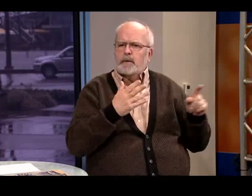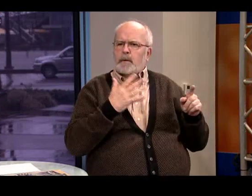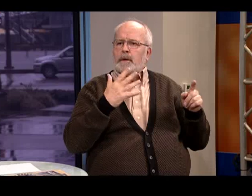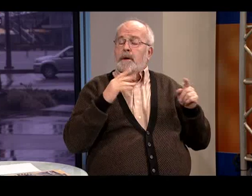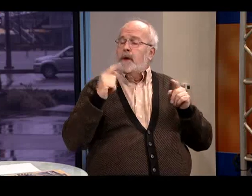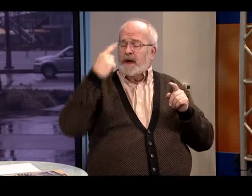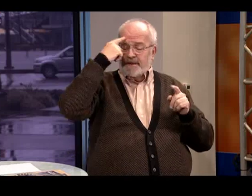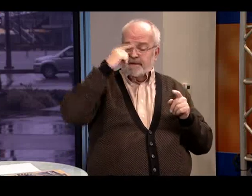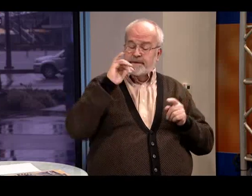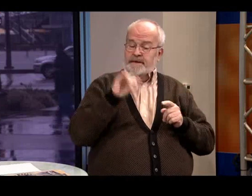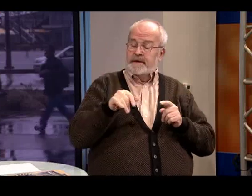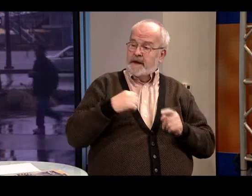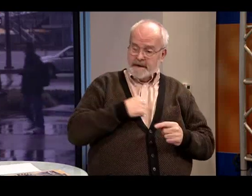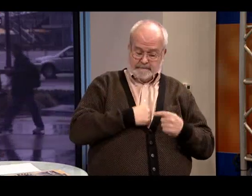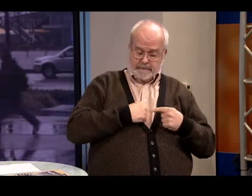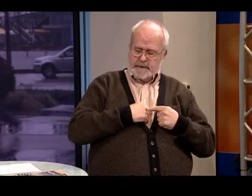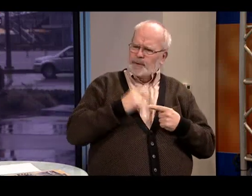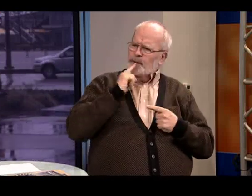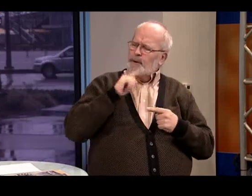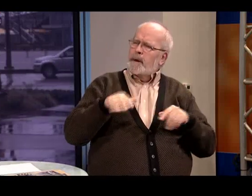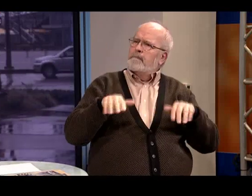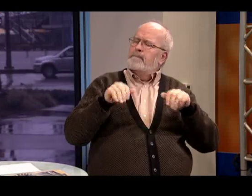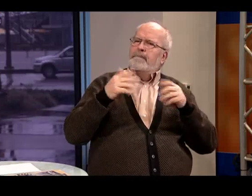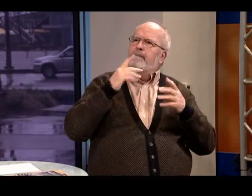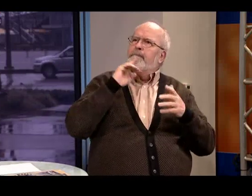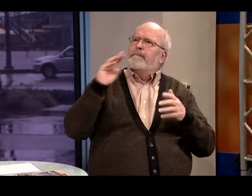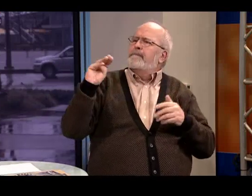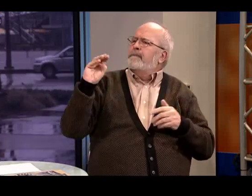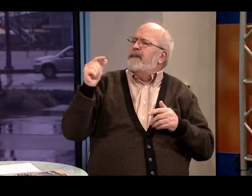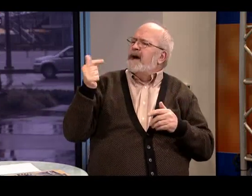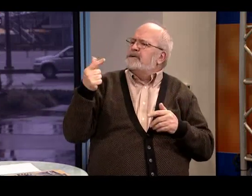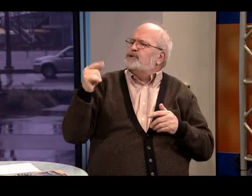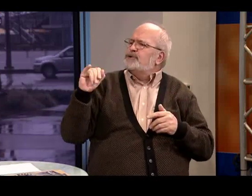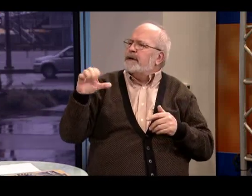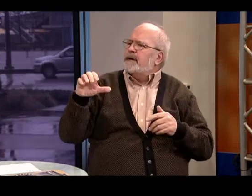of different cultural groups have requested apologies and got them.